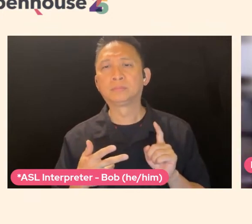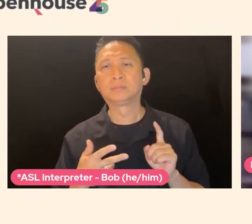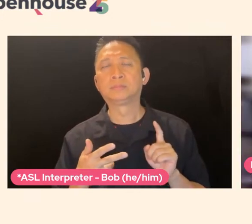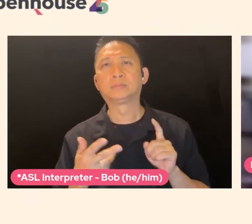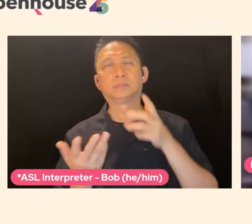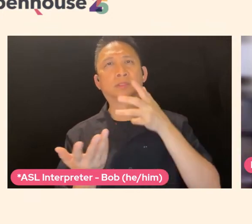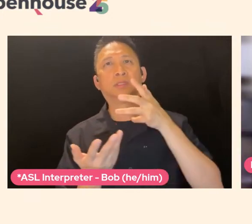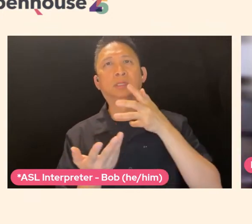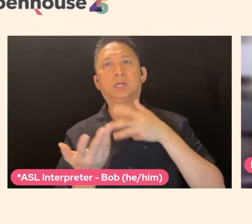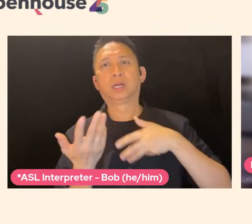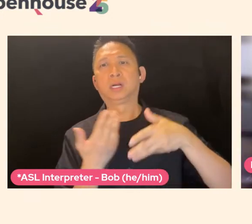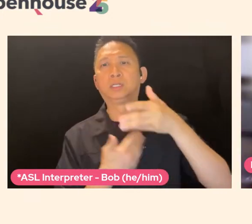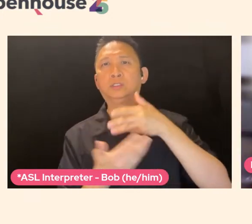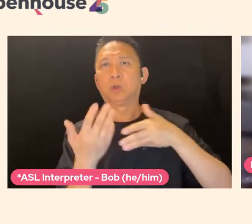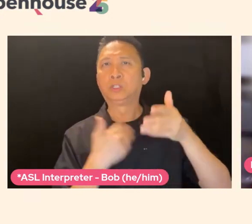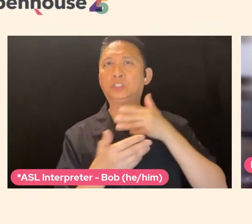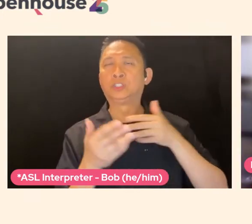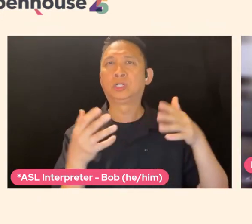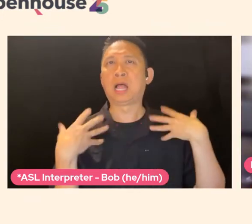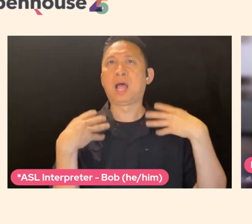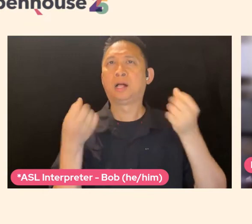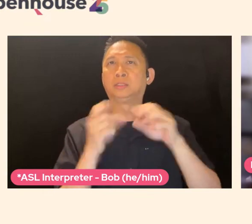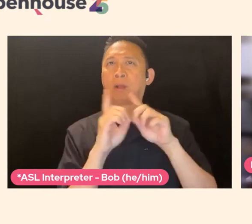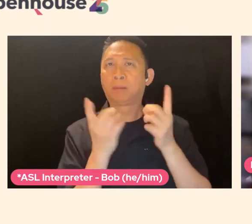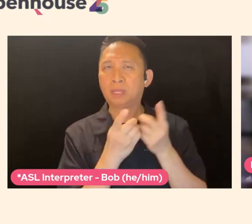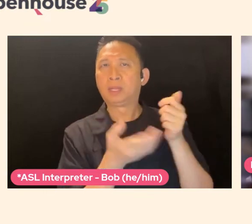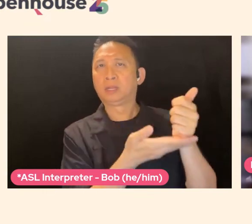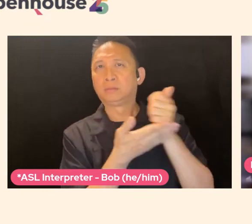social determinants of health. Um,